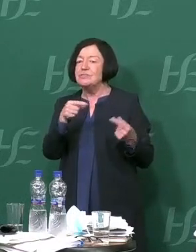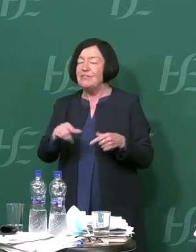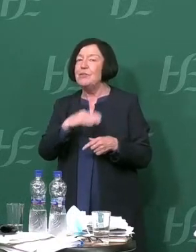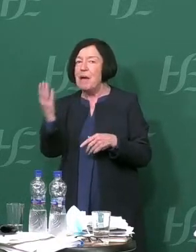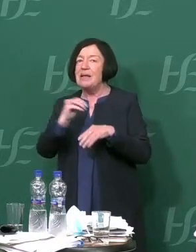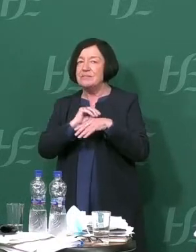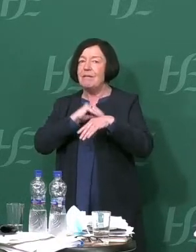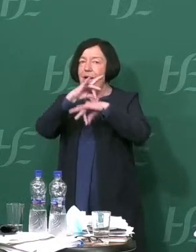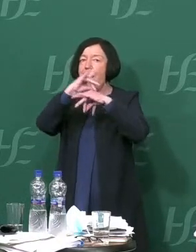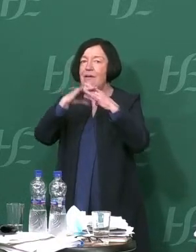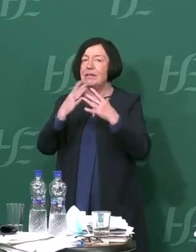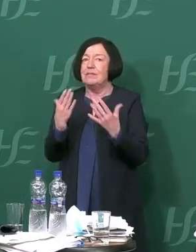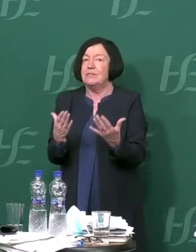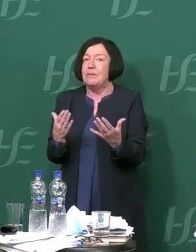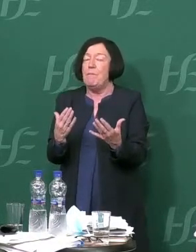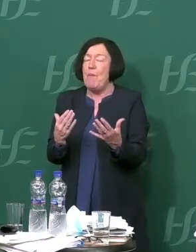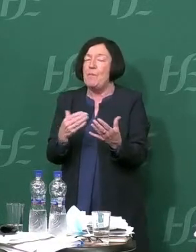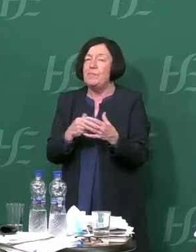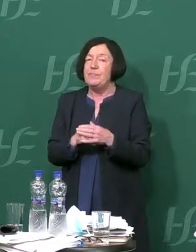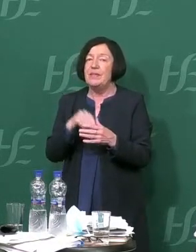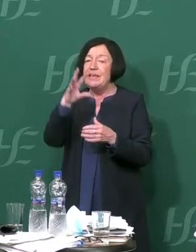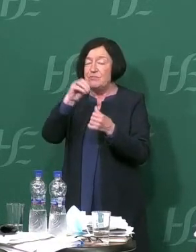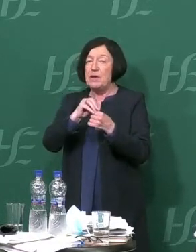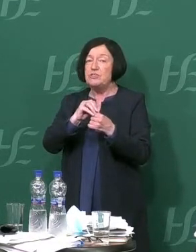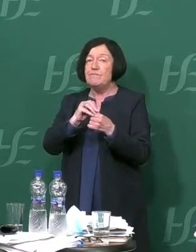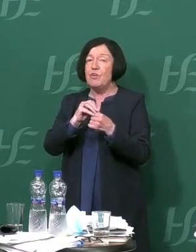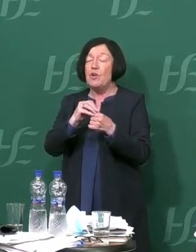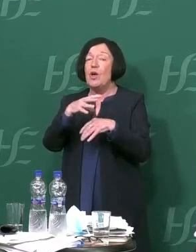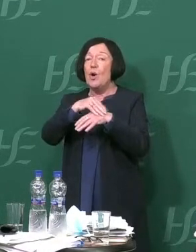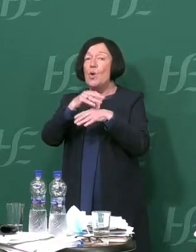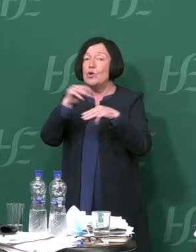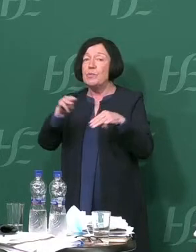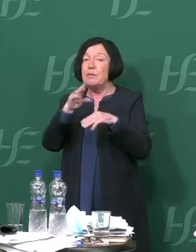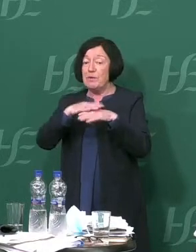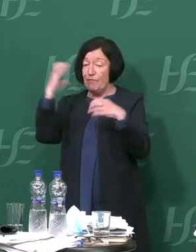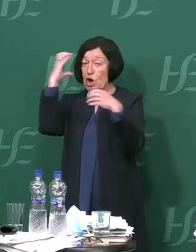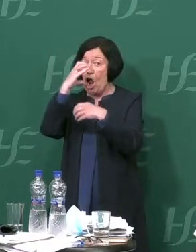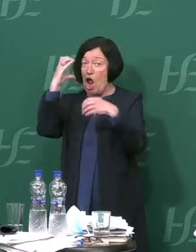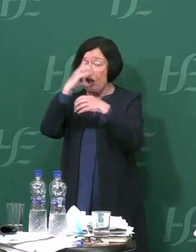in our hospitals at the moment, particularly for elderly people coming forward for care.